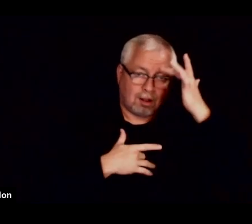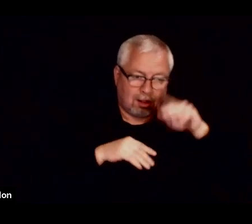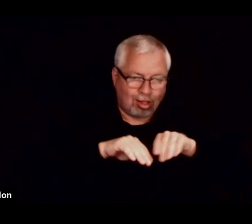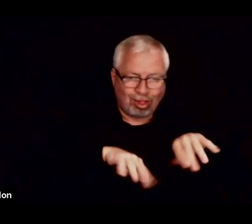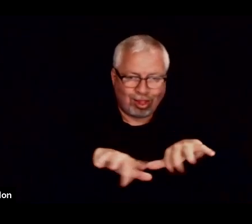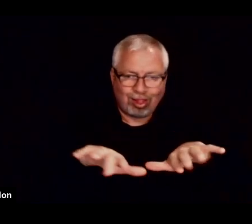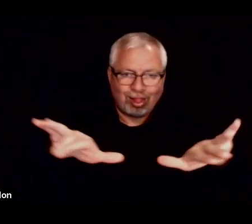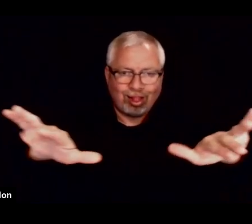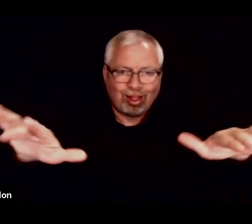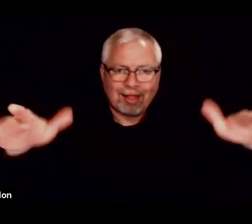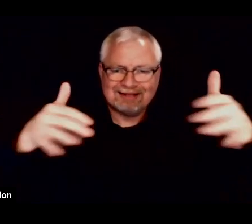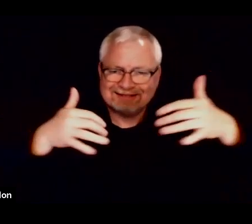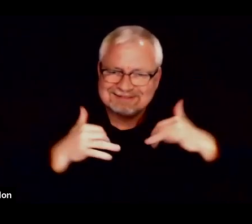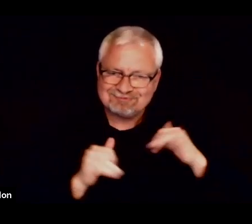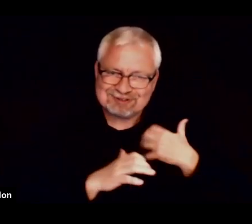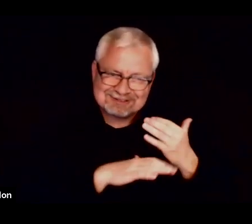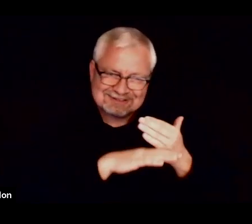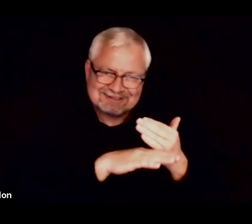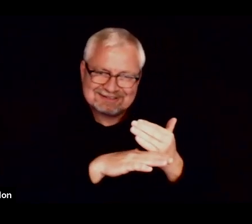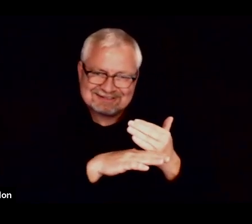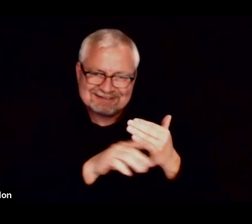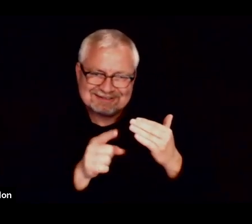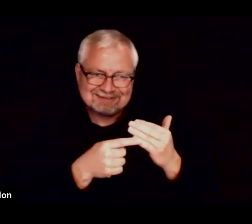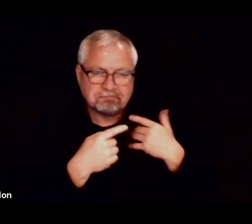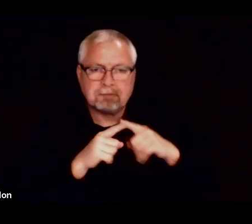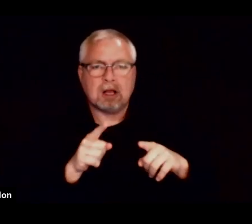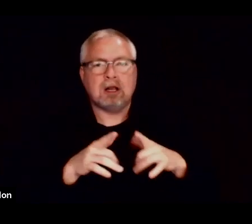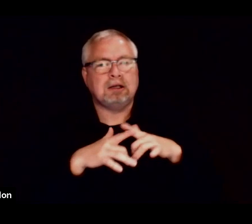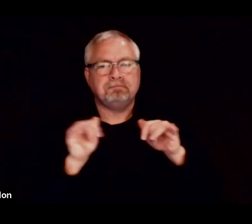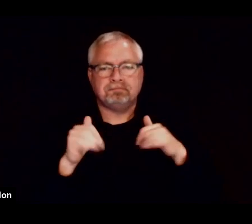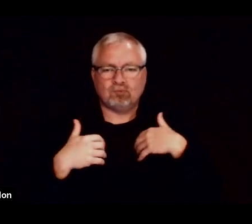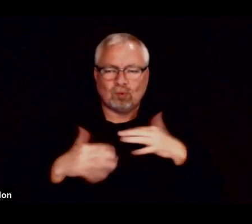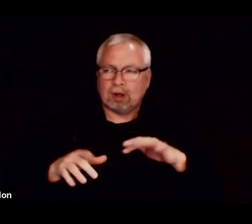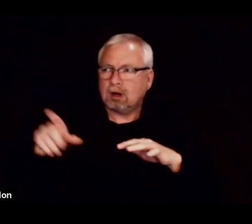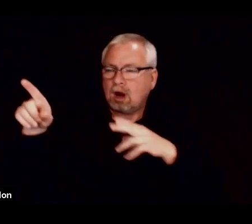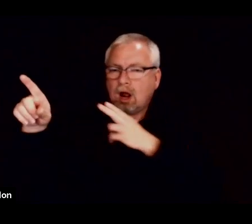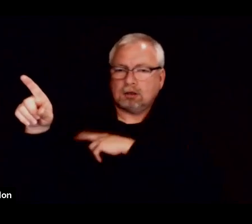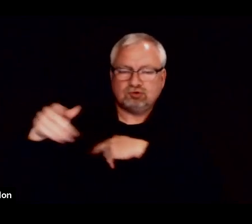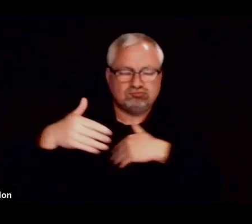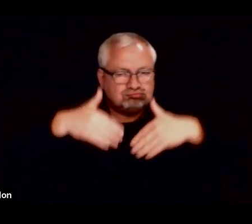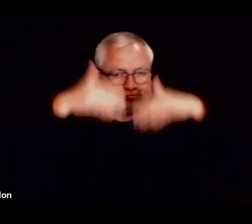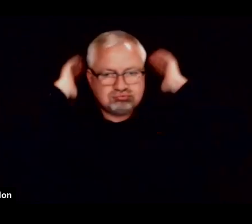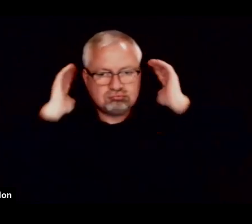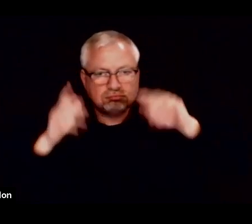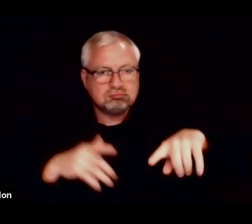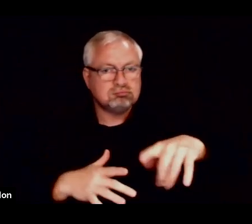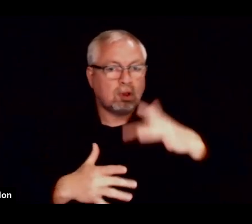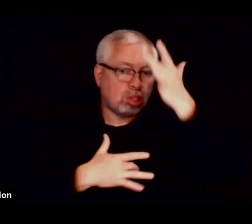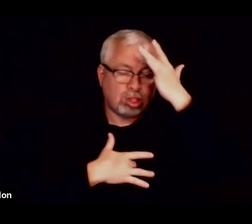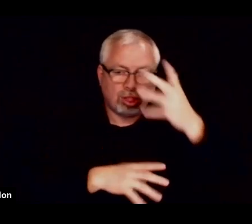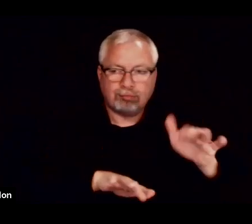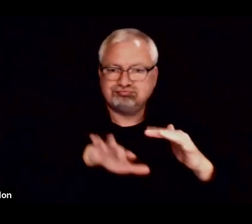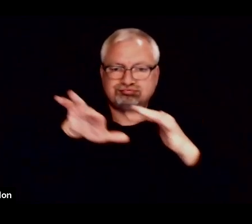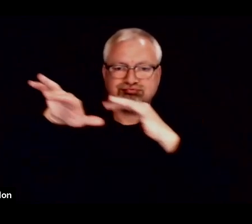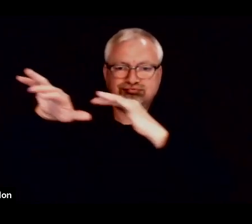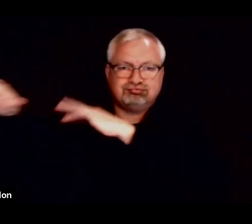from overwhelming the healthcare system. So those perspectives have been in tension all